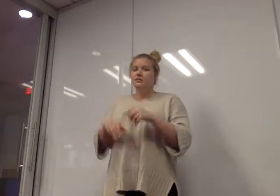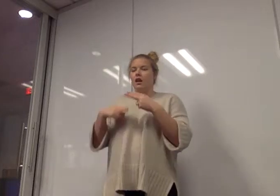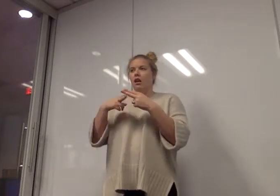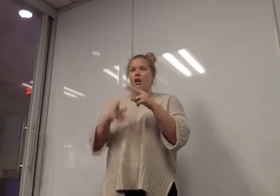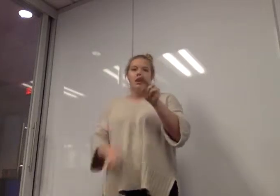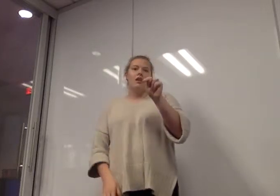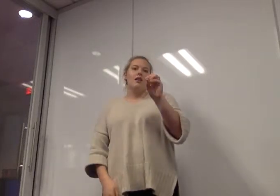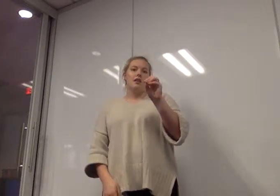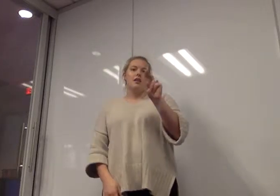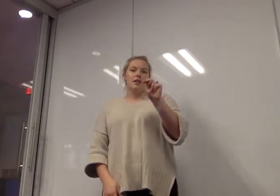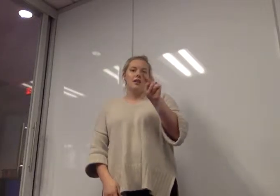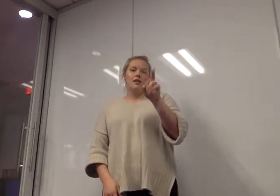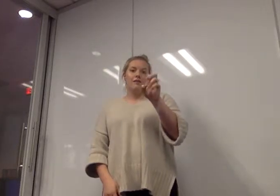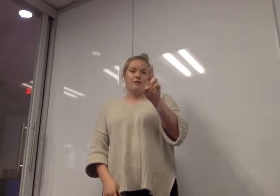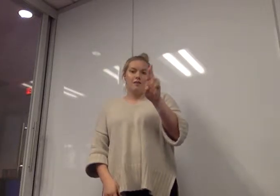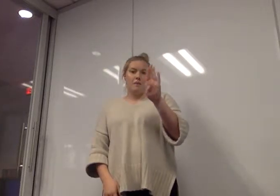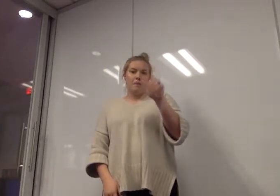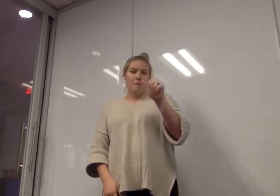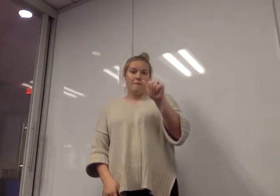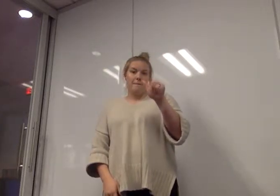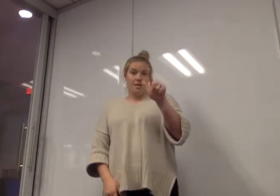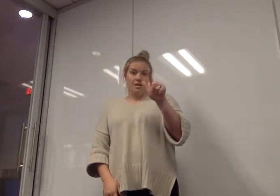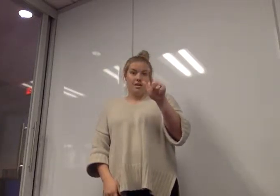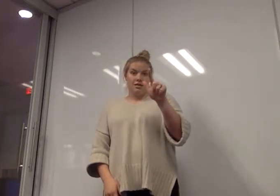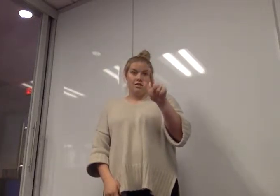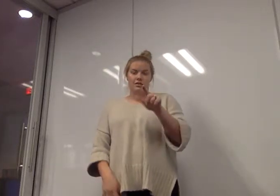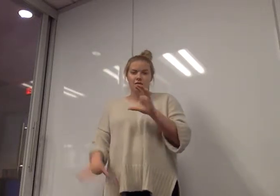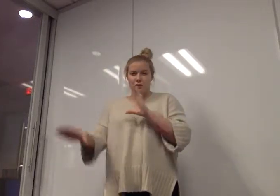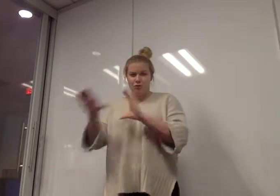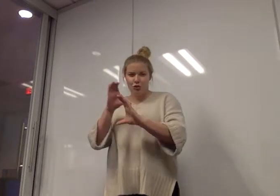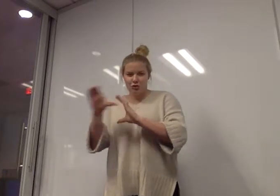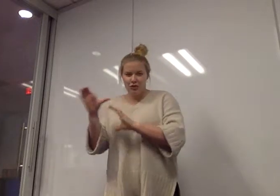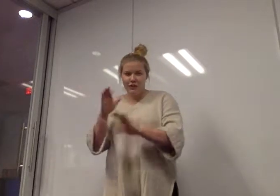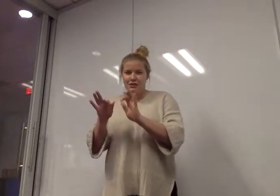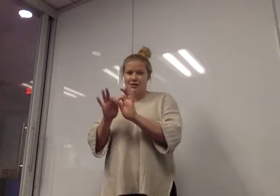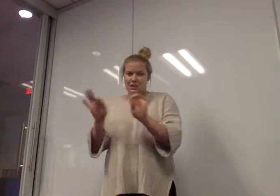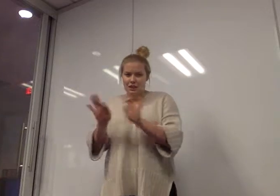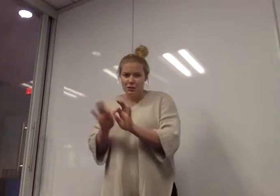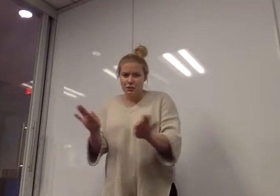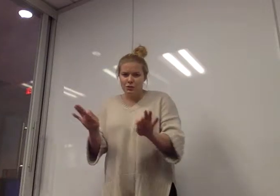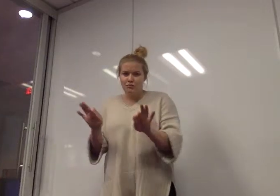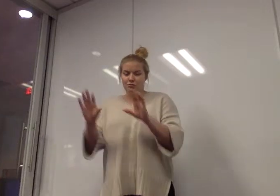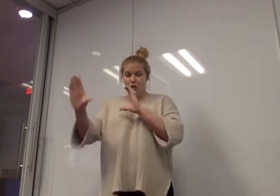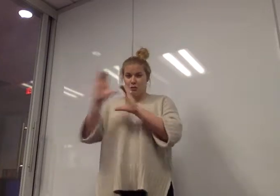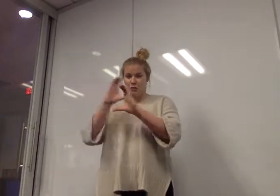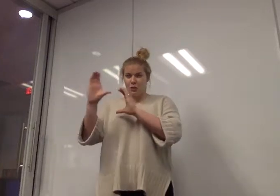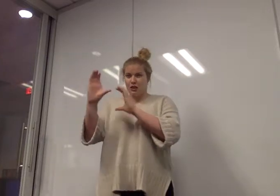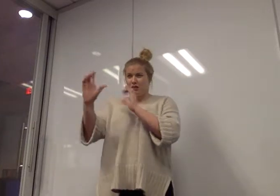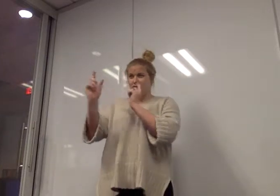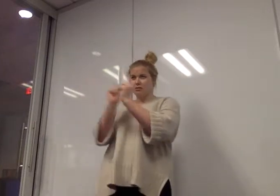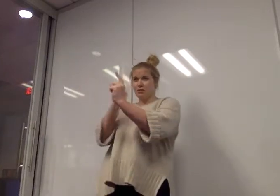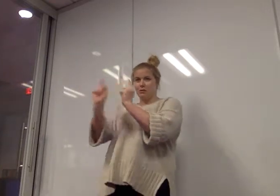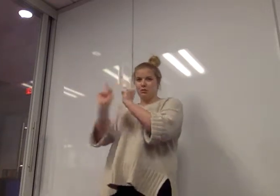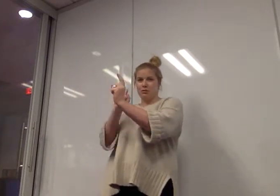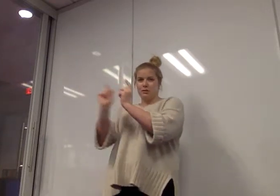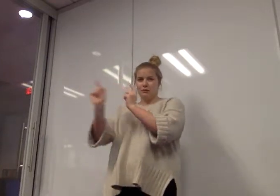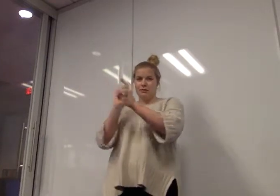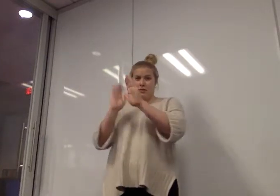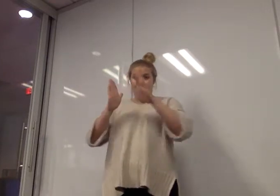it's language. So we think about communication. When we think about communication, we think about interactions. So what is your body language communicating to